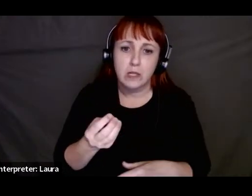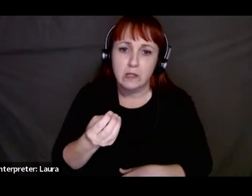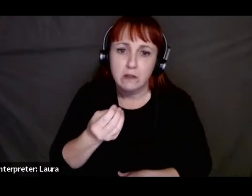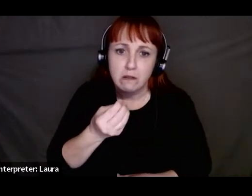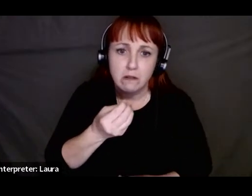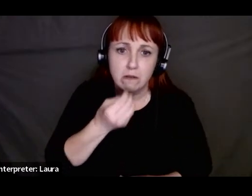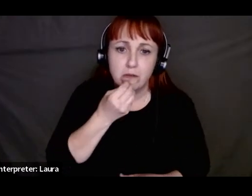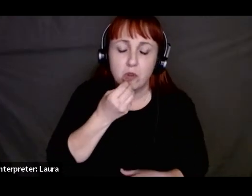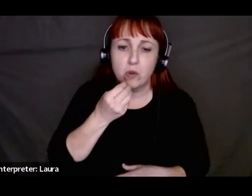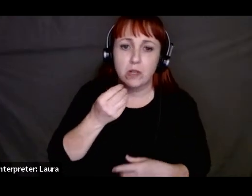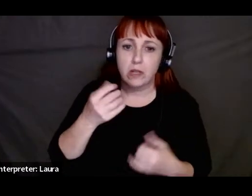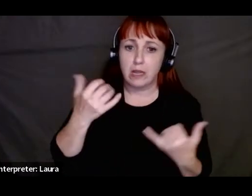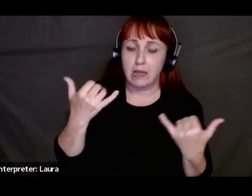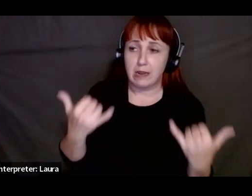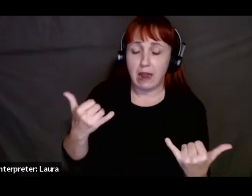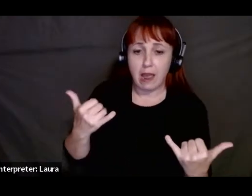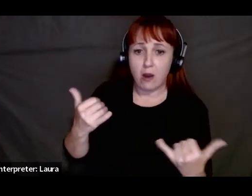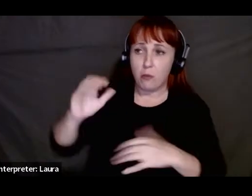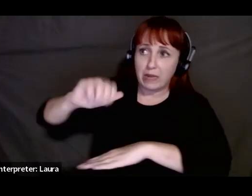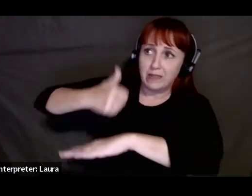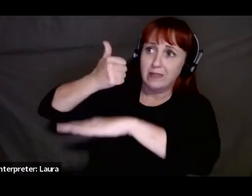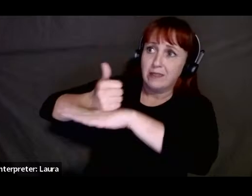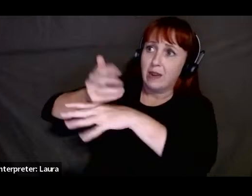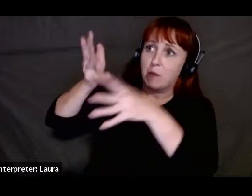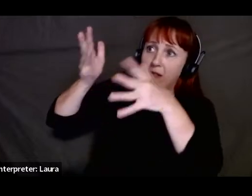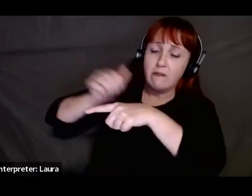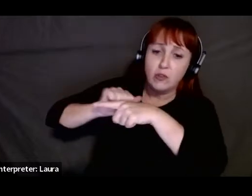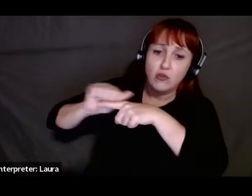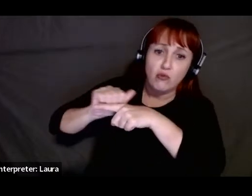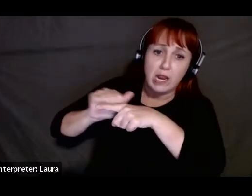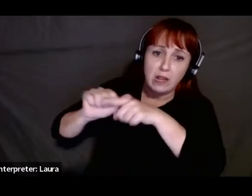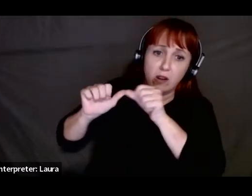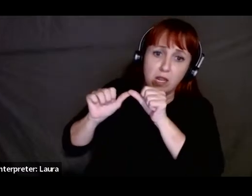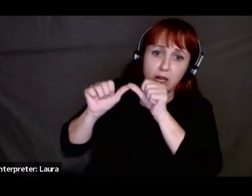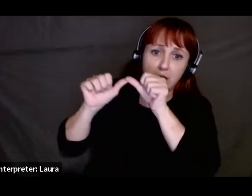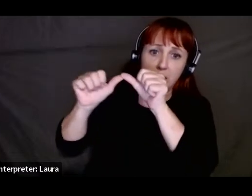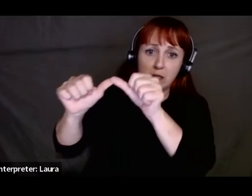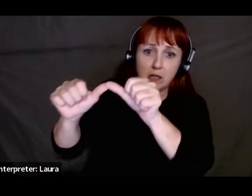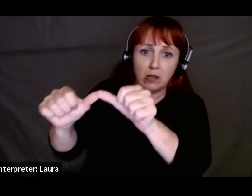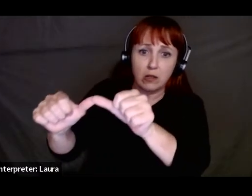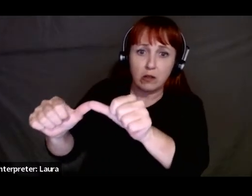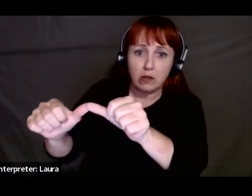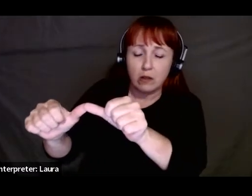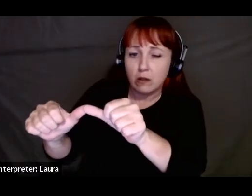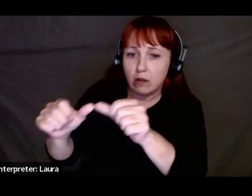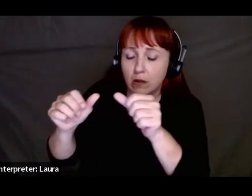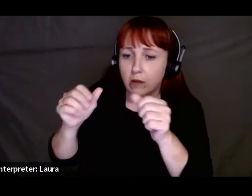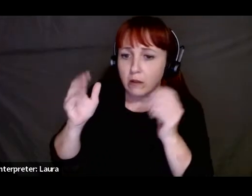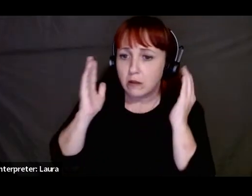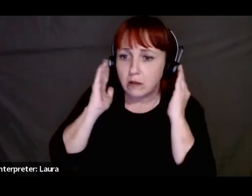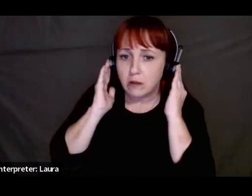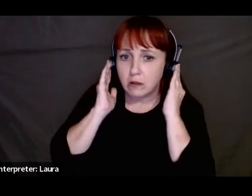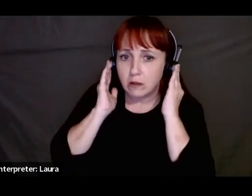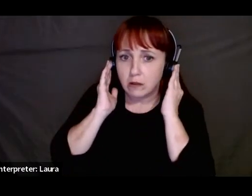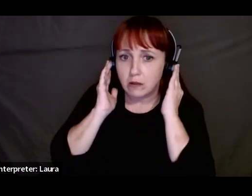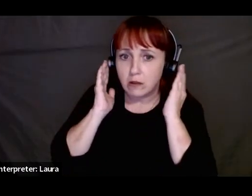And by doing this up there, the training with light animation, it contaminates every source of